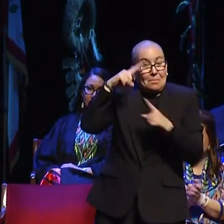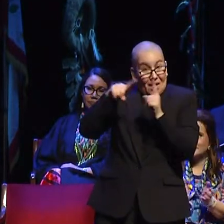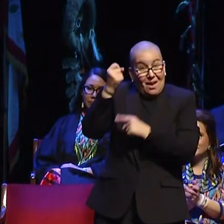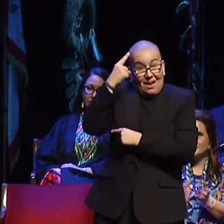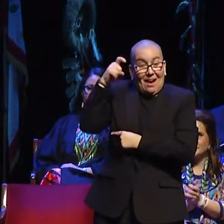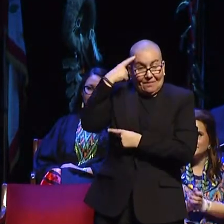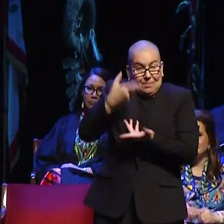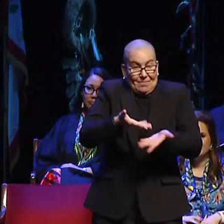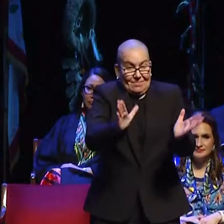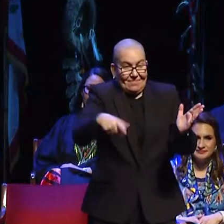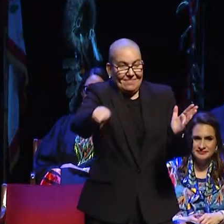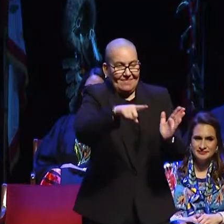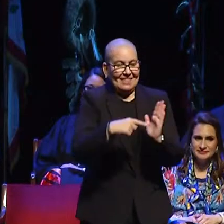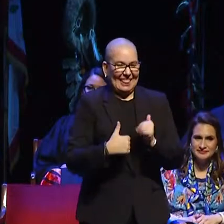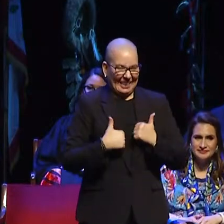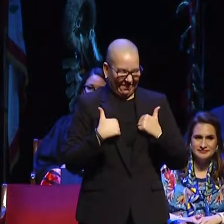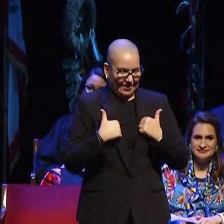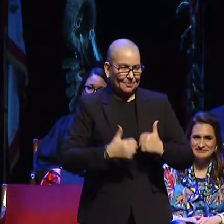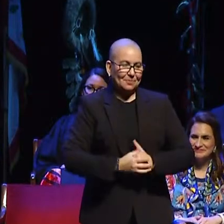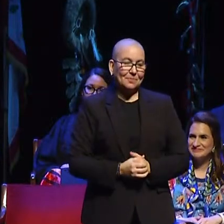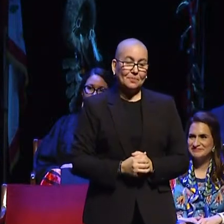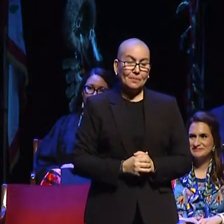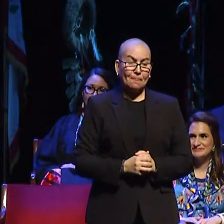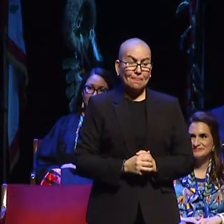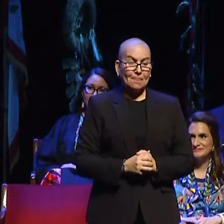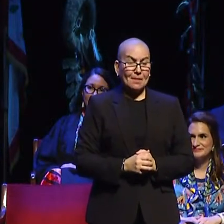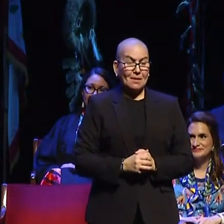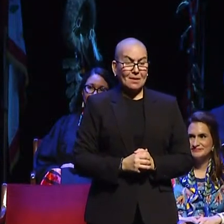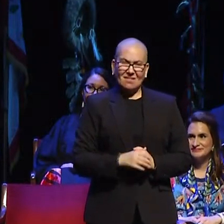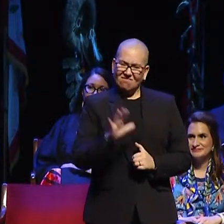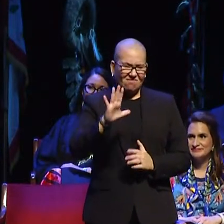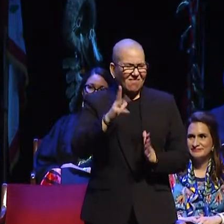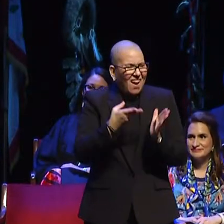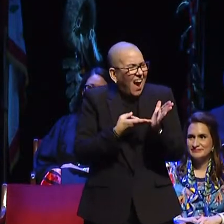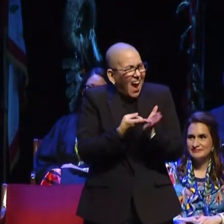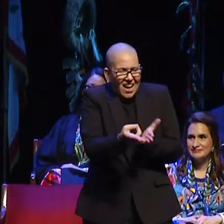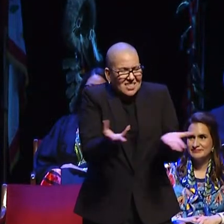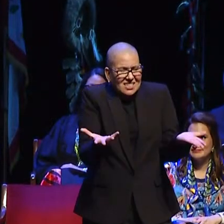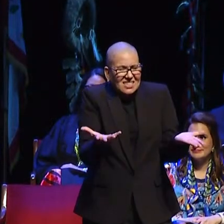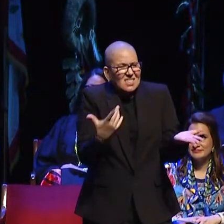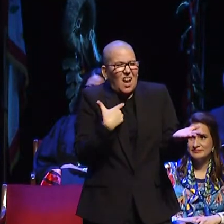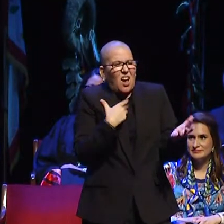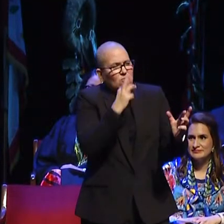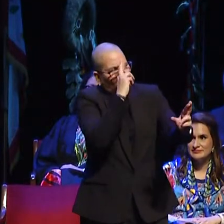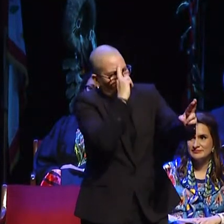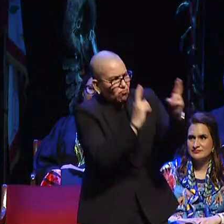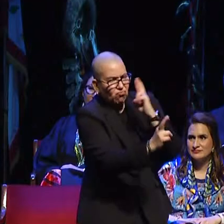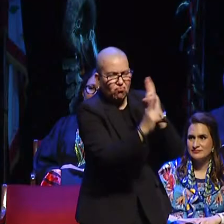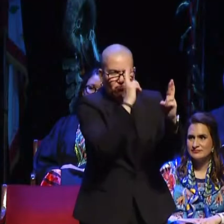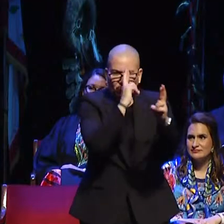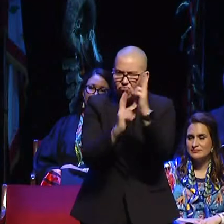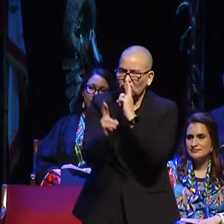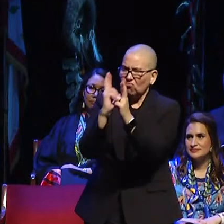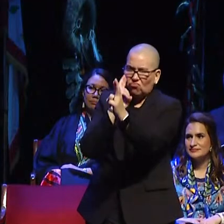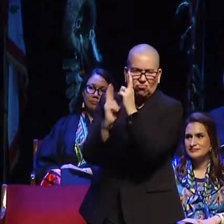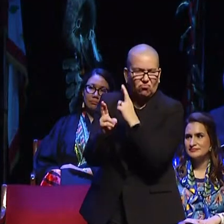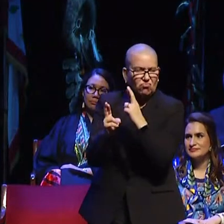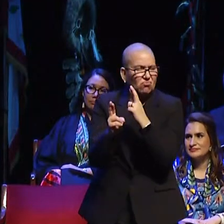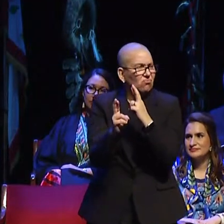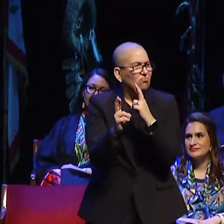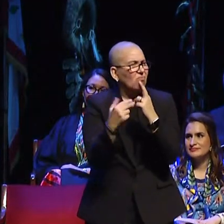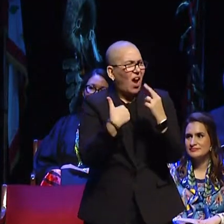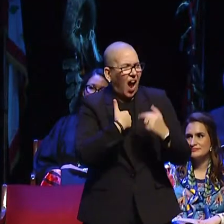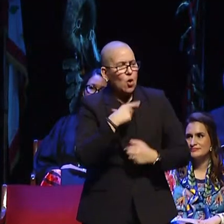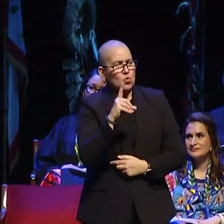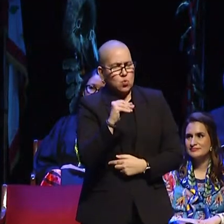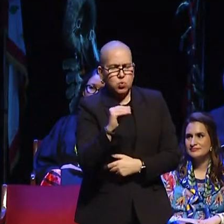opportunity to restore civility, transparency, accessibility to our decision-making tables for all Minnesotans, all